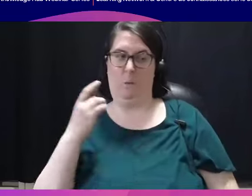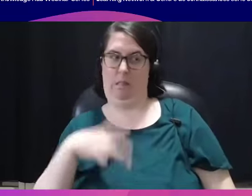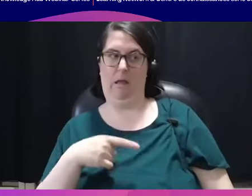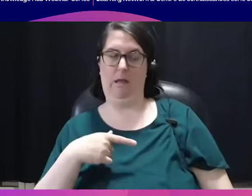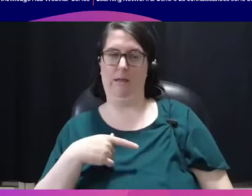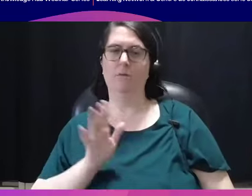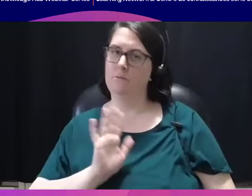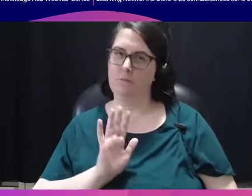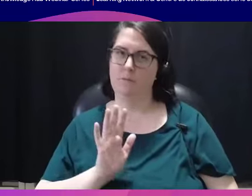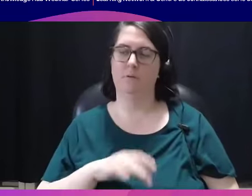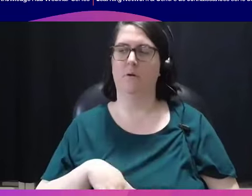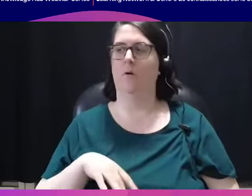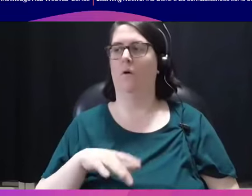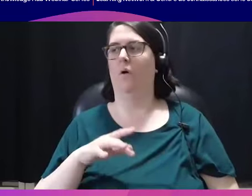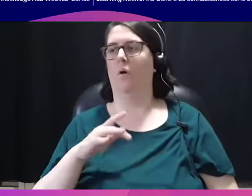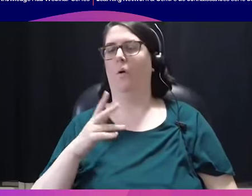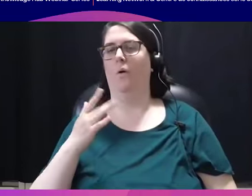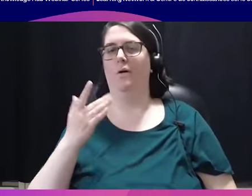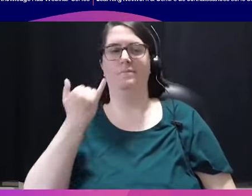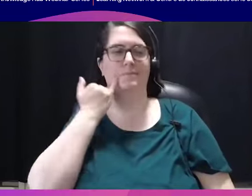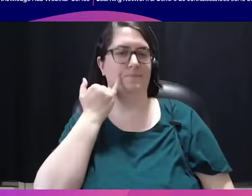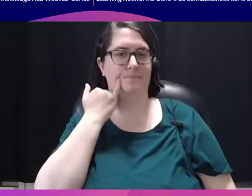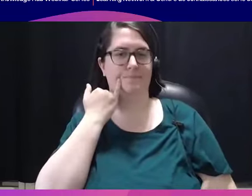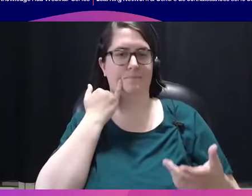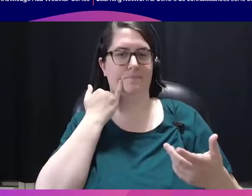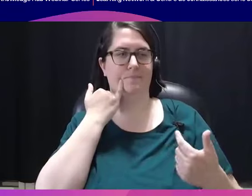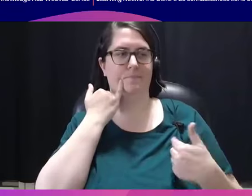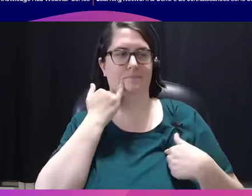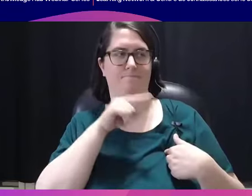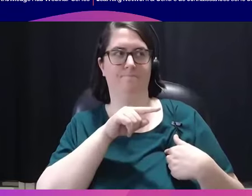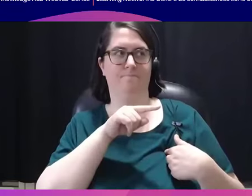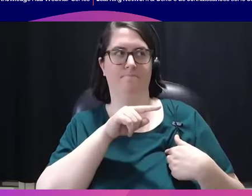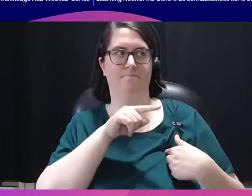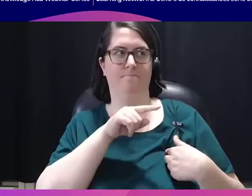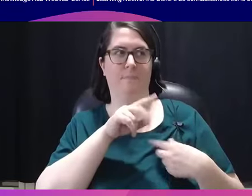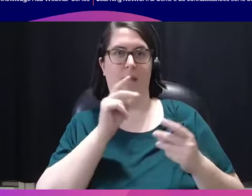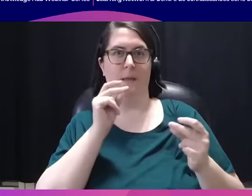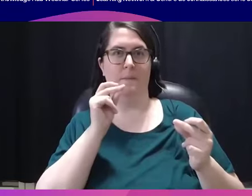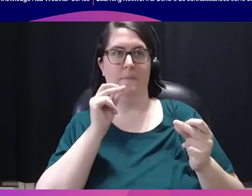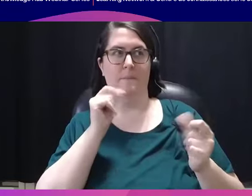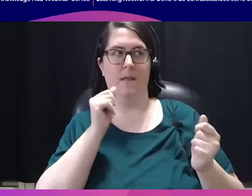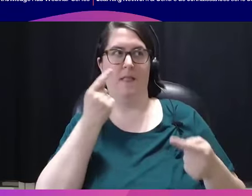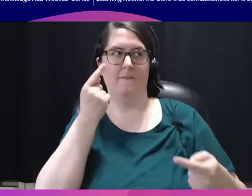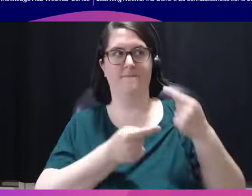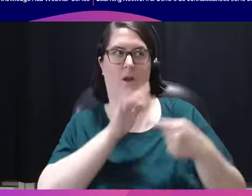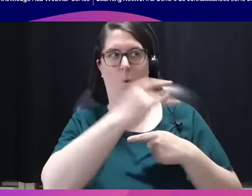or resist acting on feelings of needing to immediately debate their